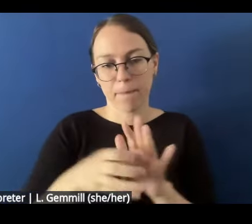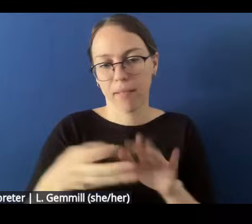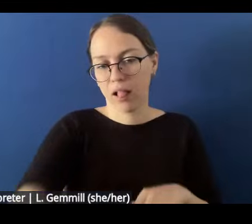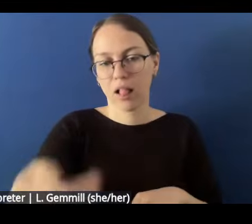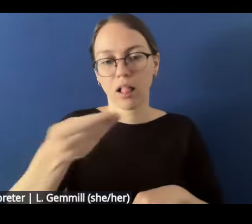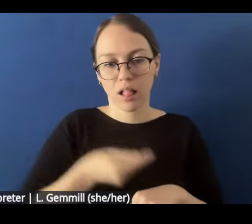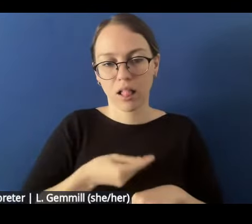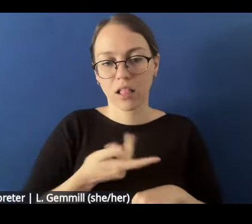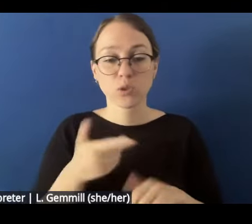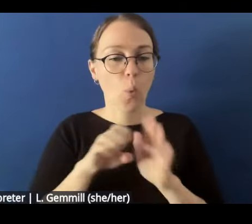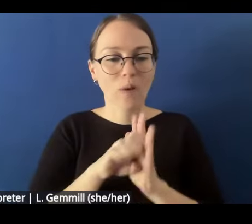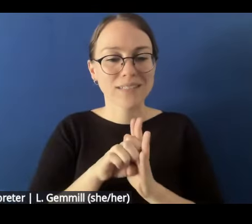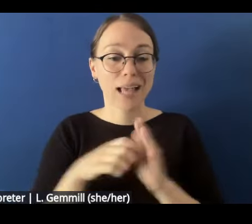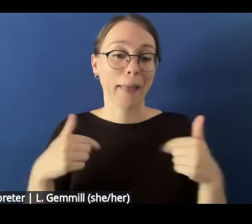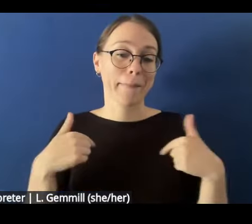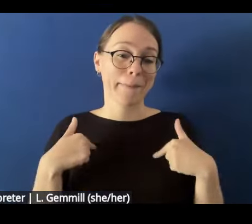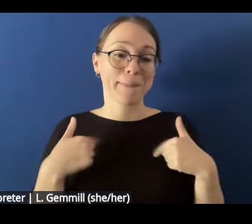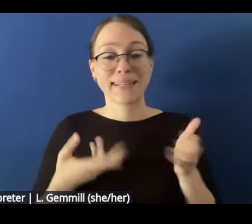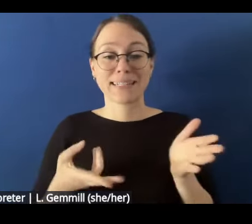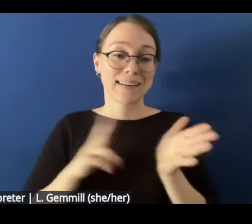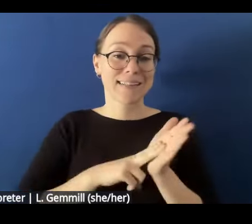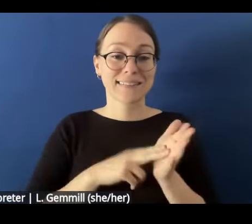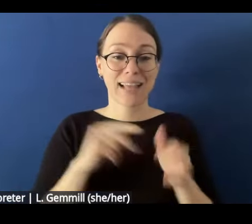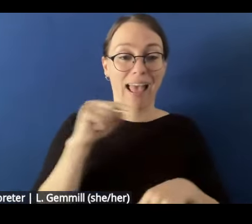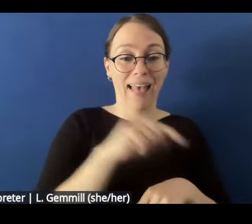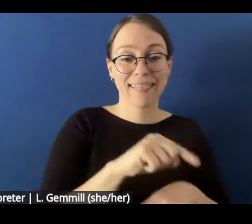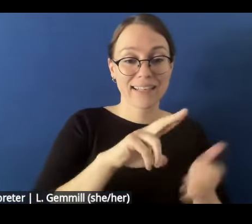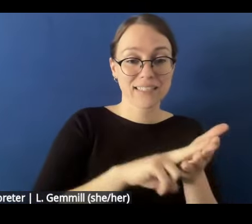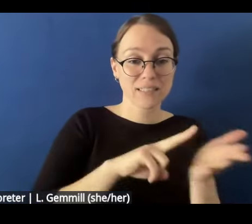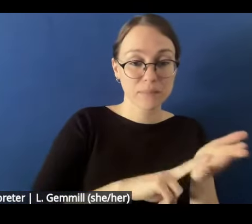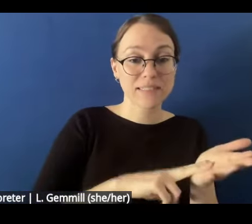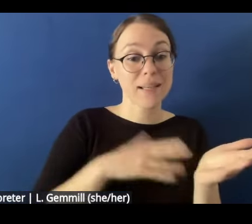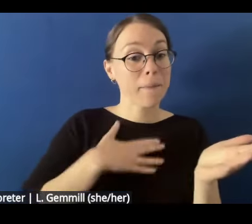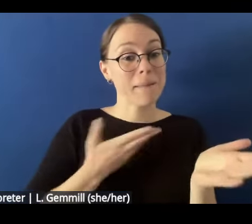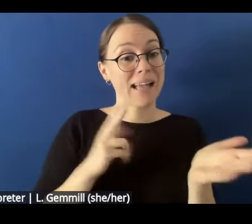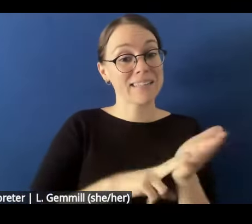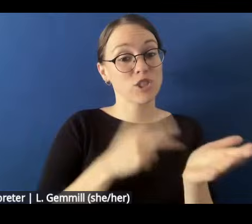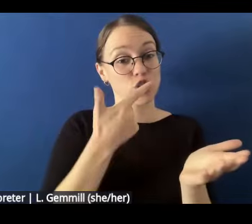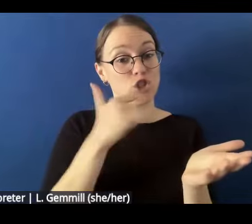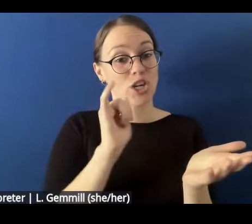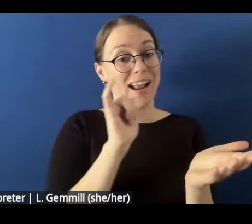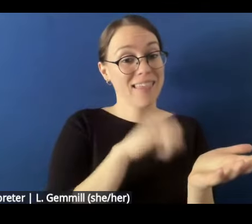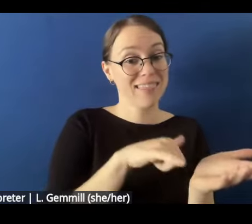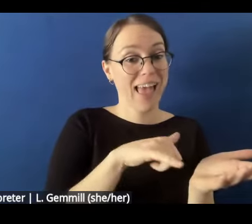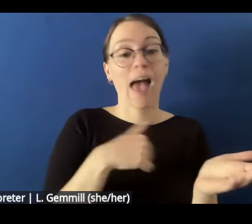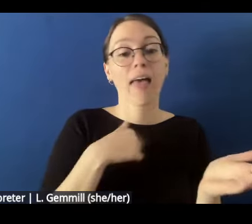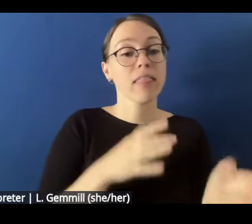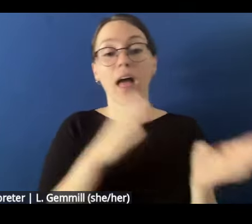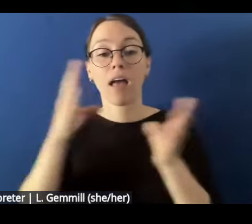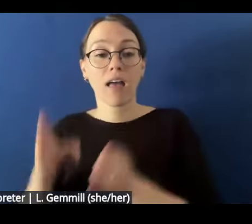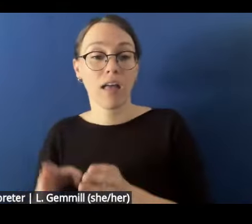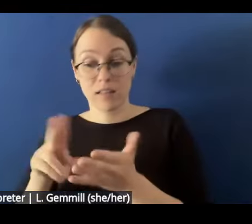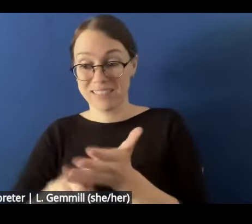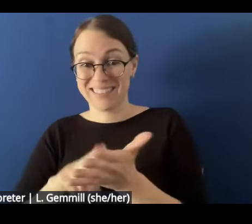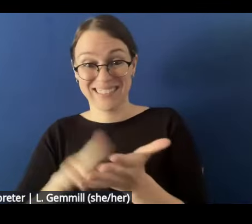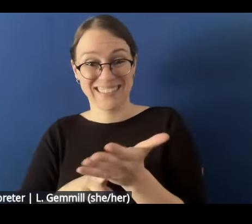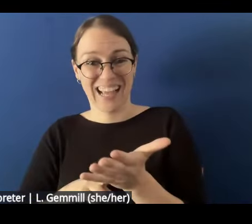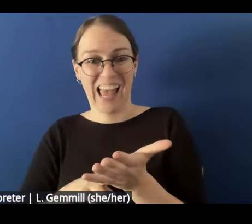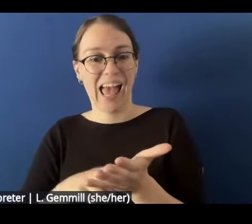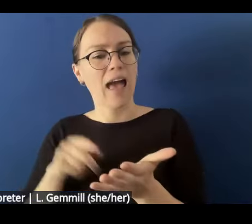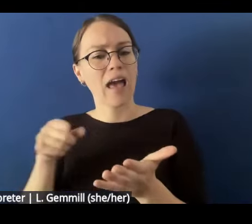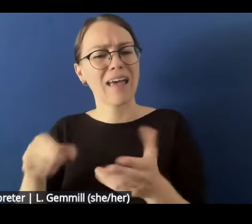Adam Fracassi signed this petition and my signature appears this way, and I signed a petition over here and it's night and day. It doesn't